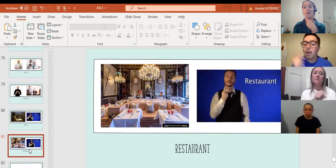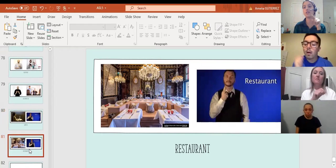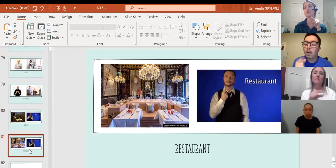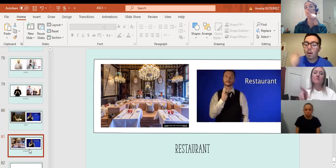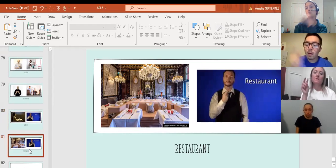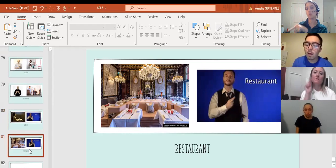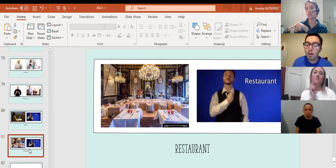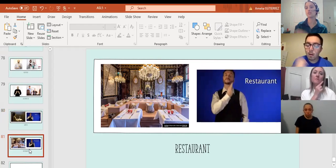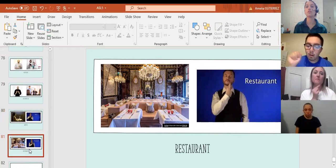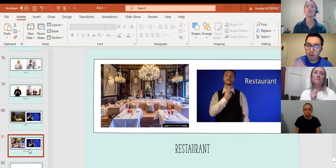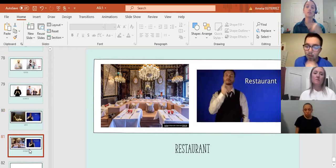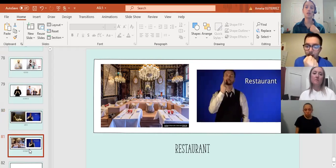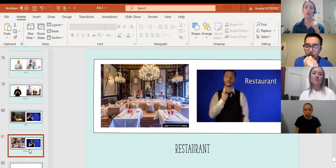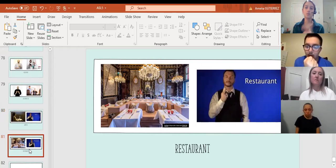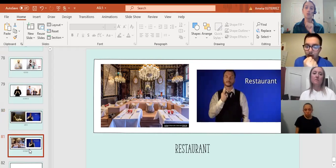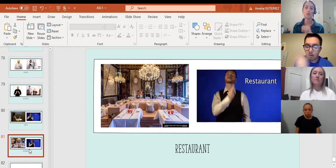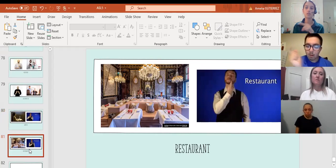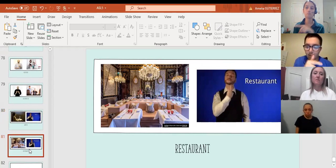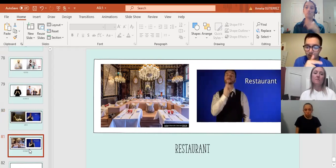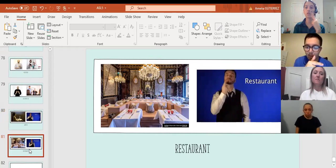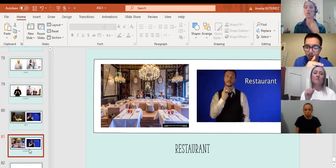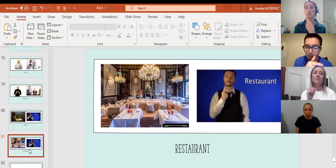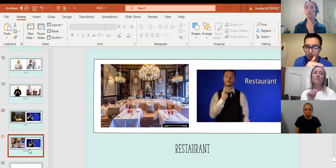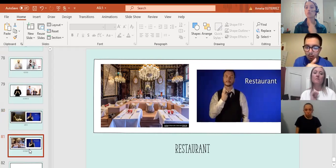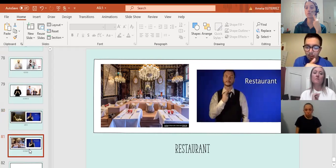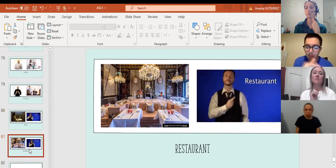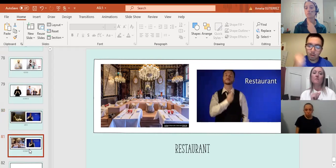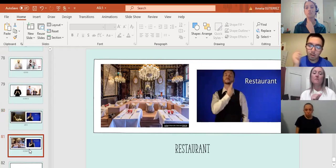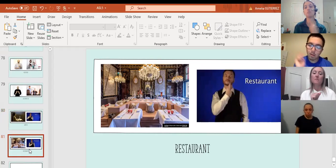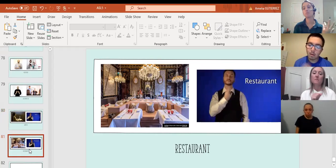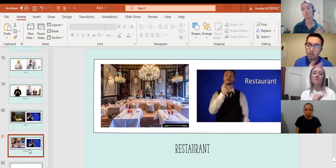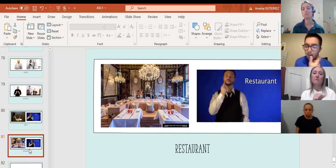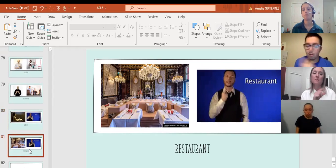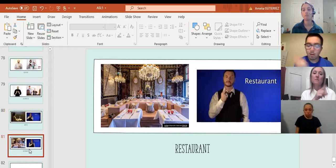restaurant. I kind of just like point to the restaurant. I work at a restaurant.